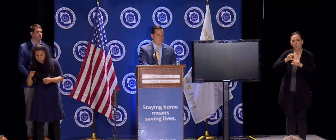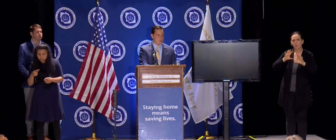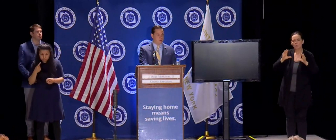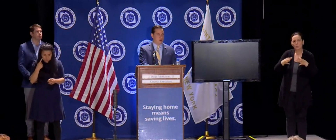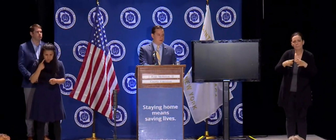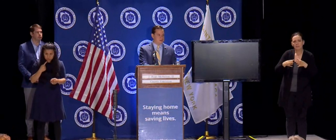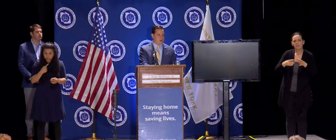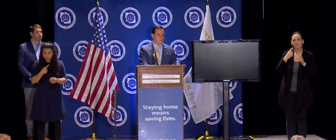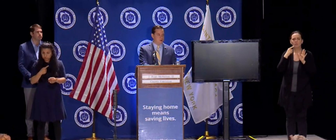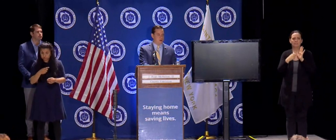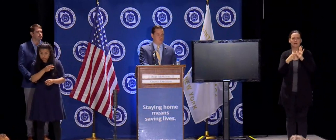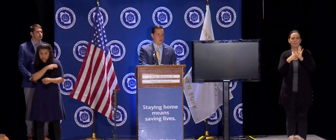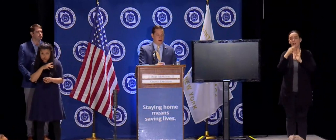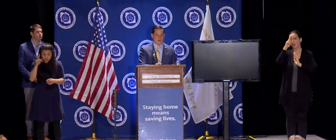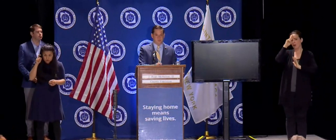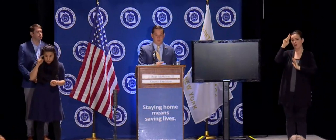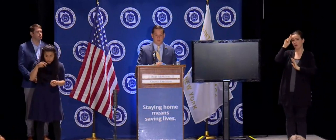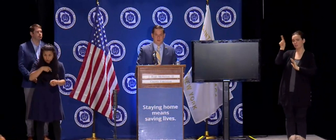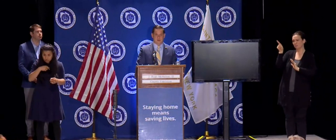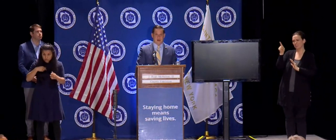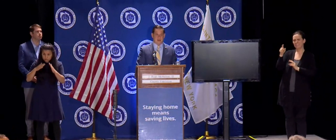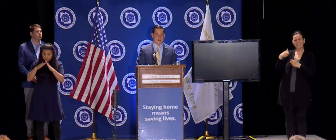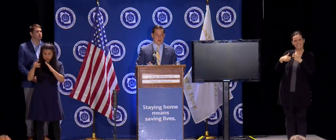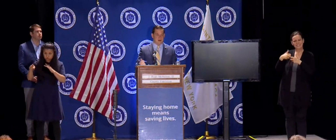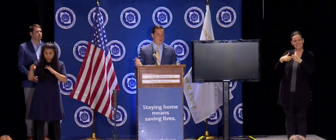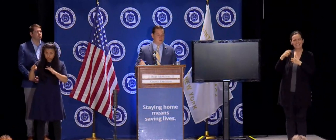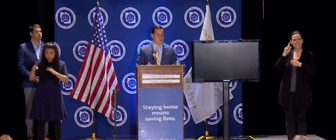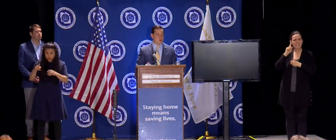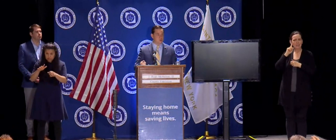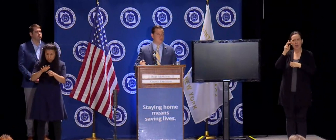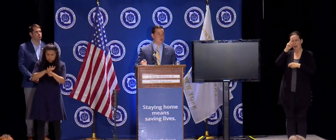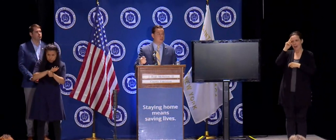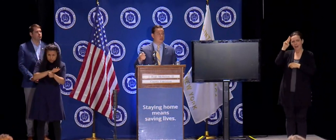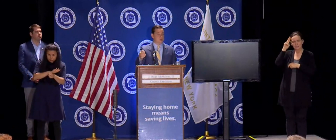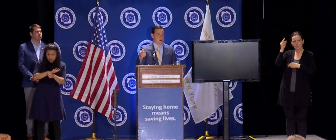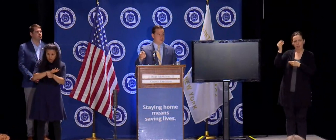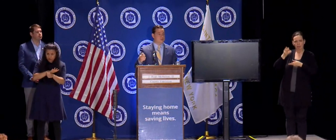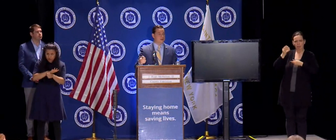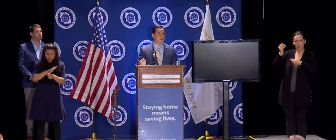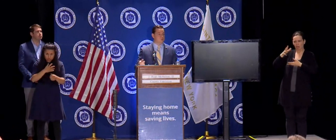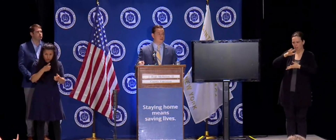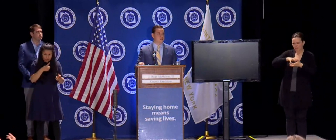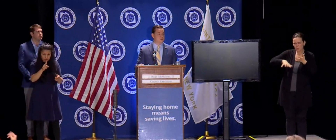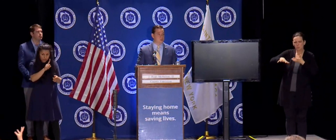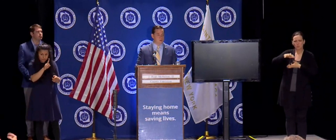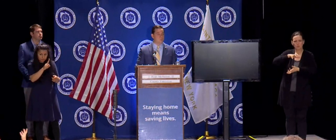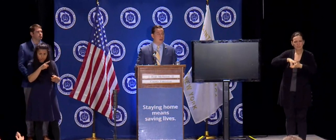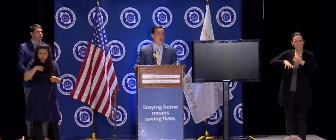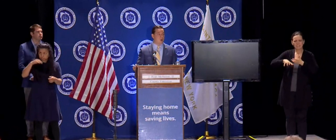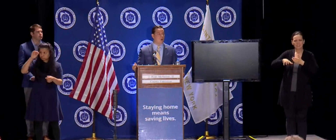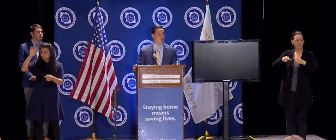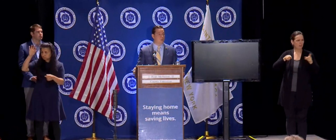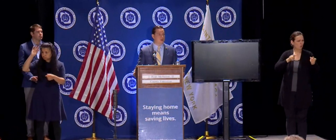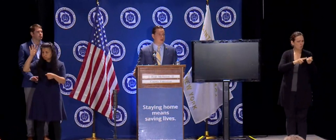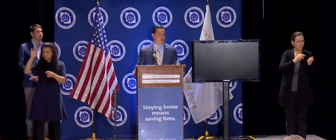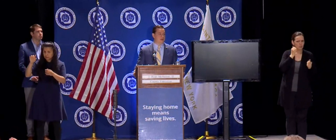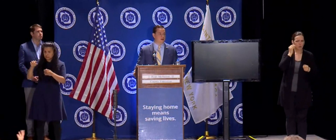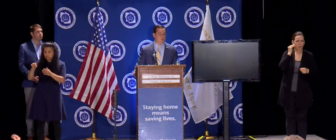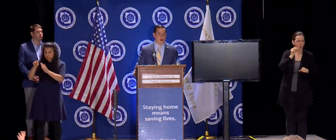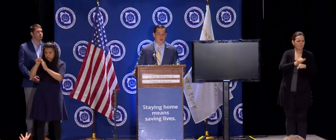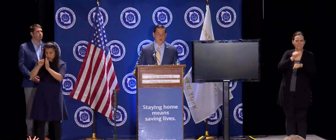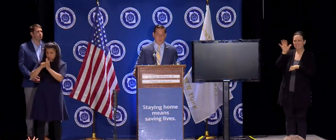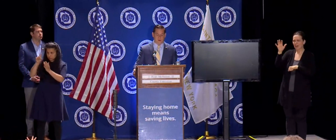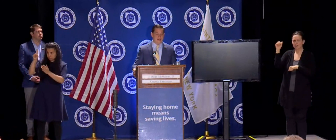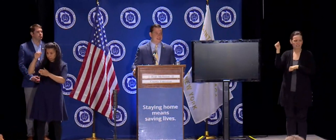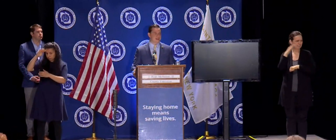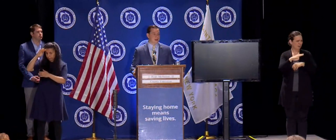for example, I brought this up, we hear from our hospitals, there's confusion if we can send these residents who back home, they need to